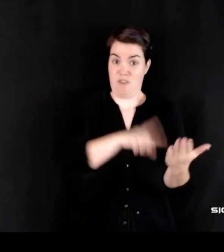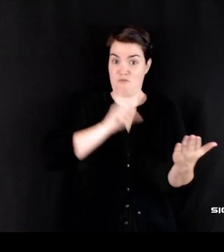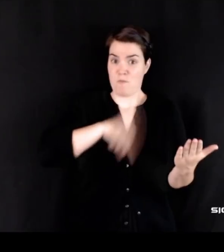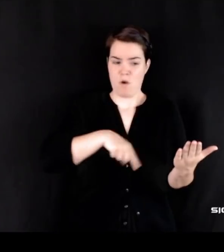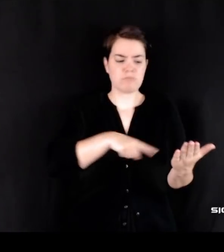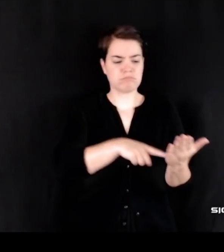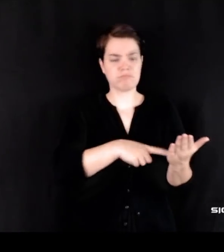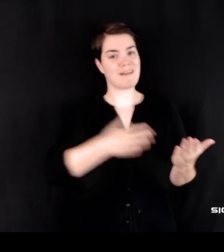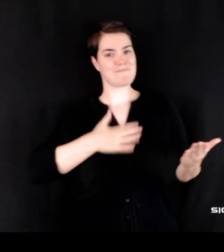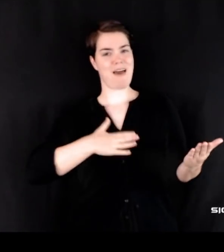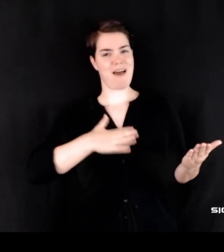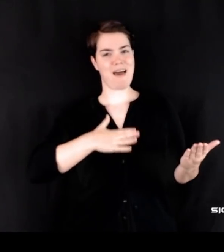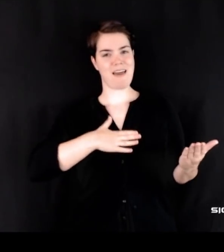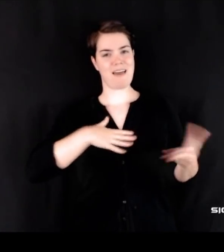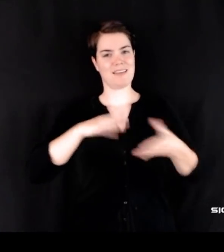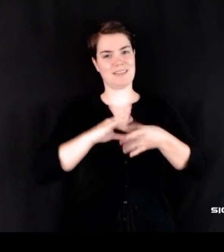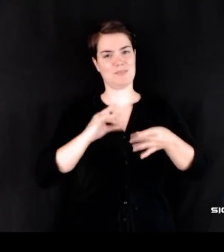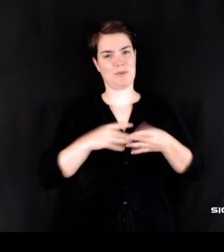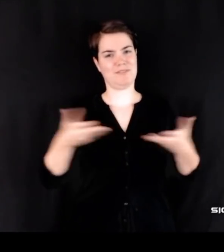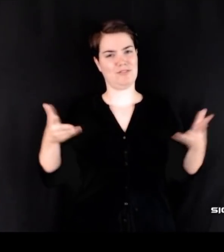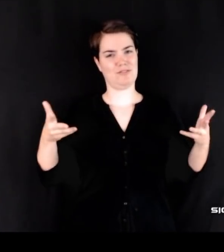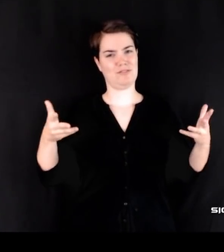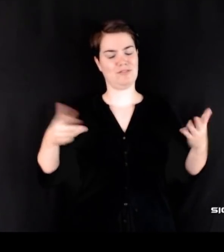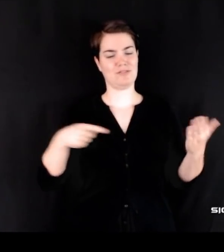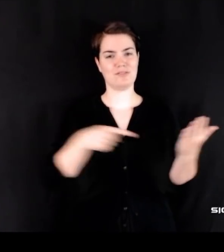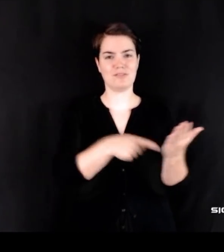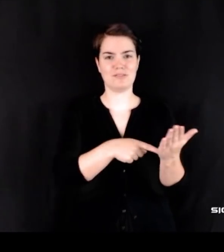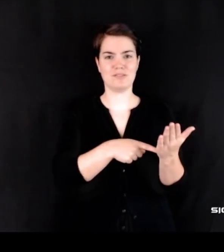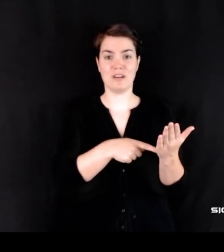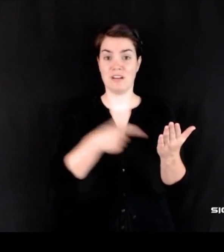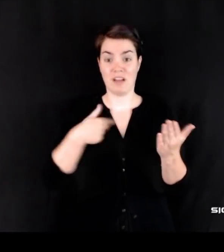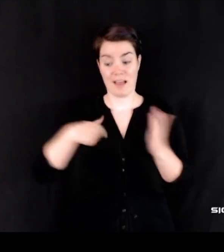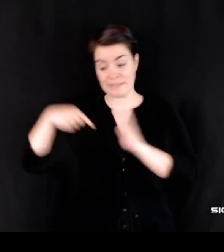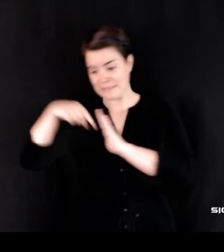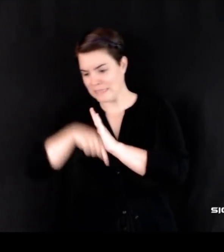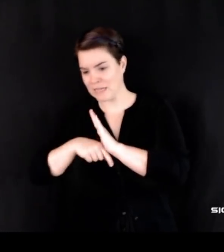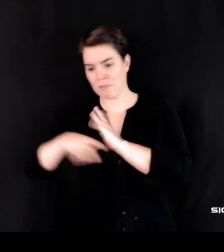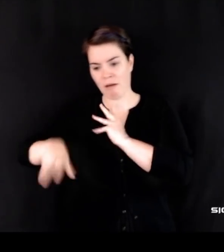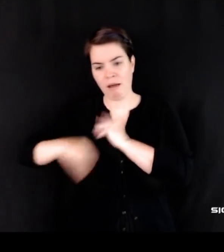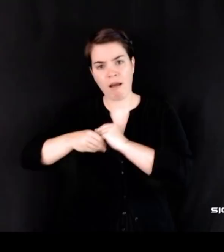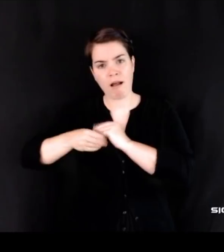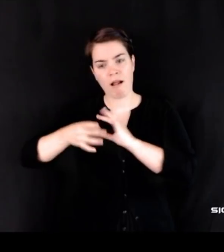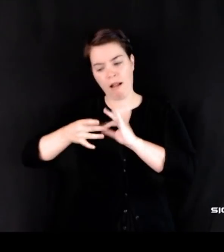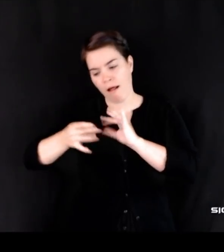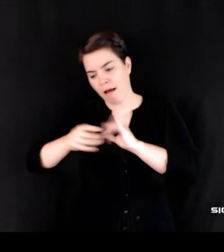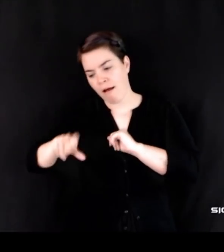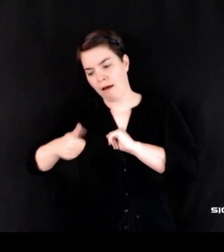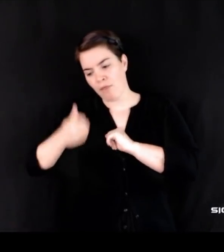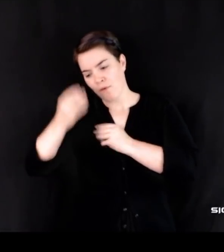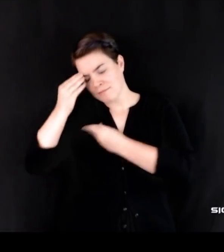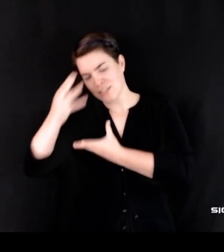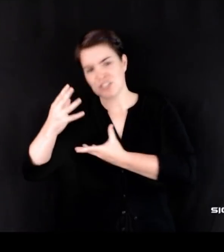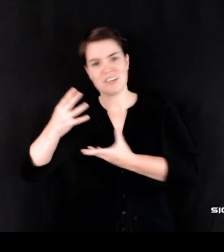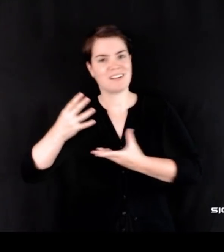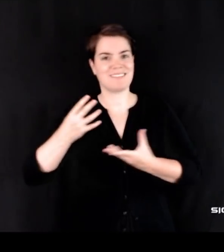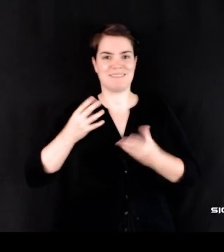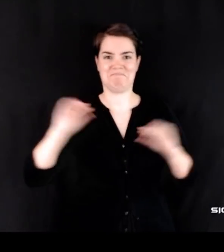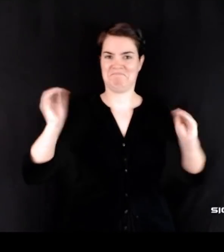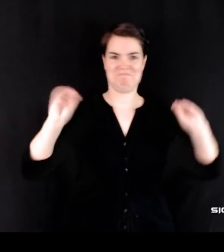testimony. I would not provide information beyond that which is already public in any appearance before